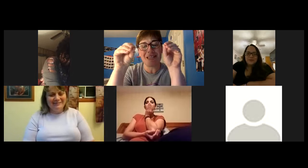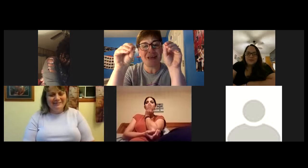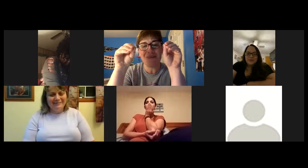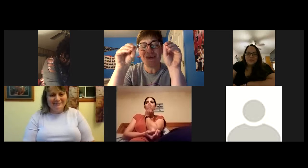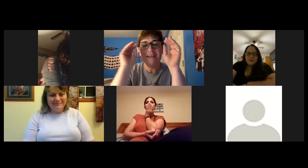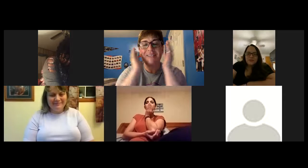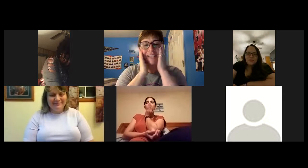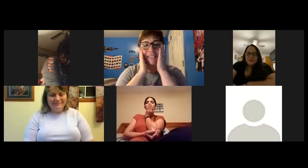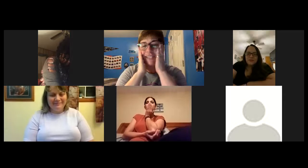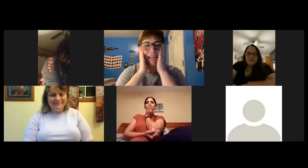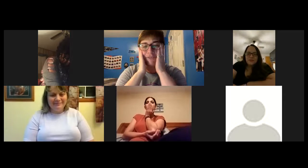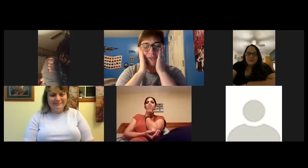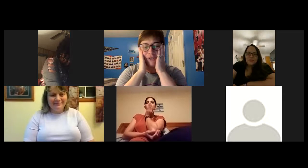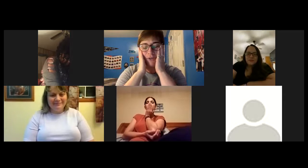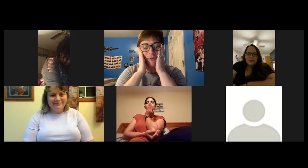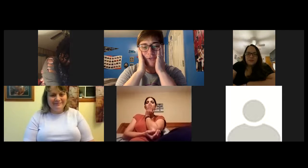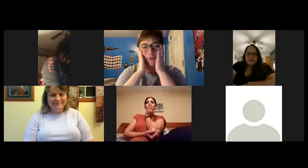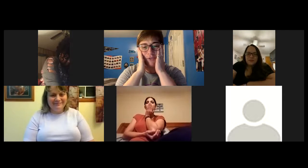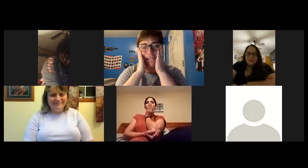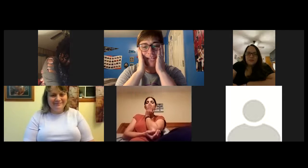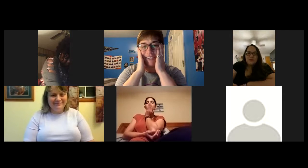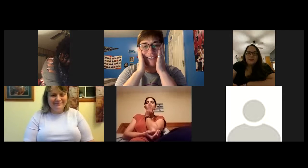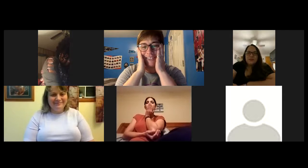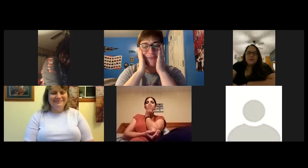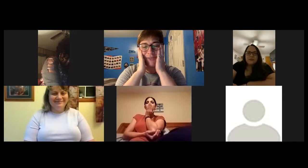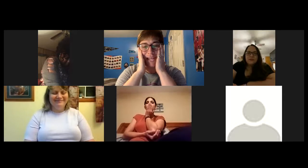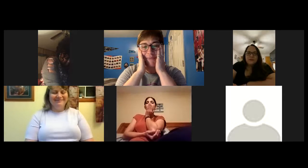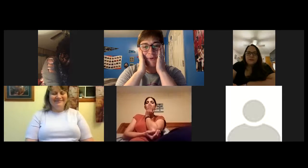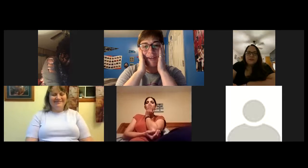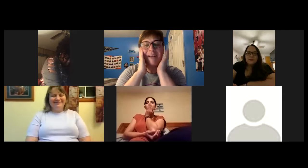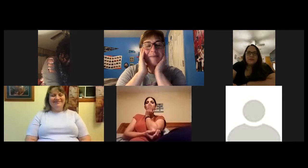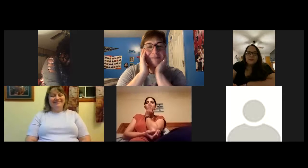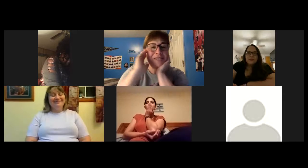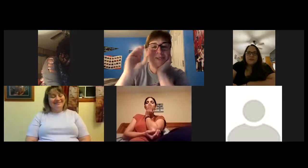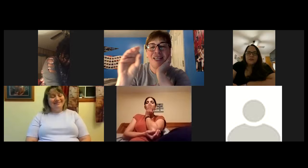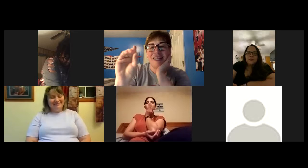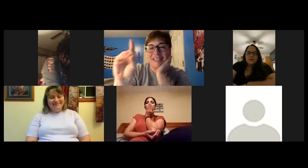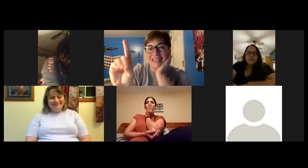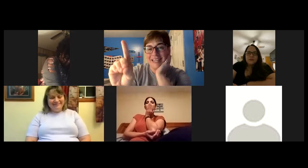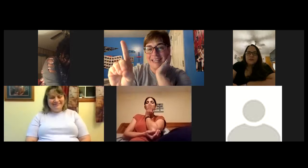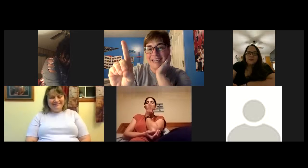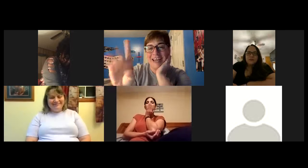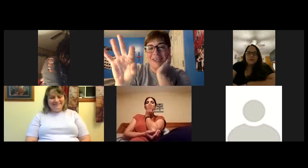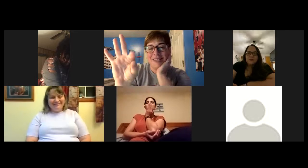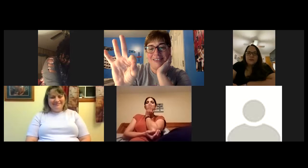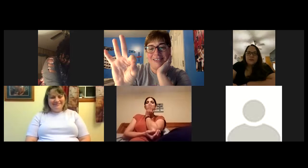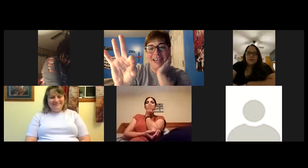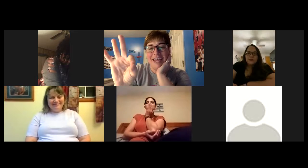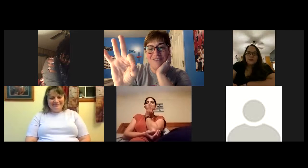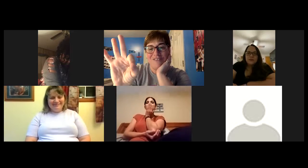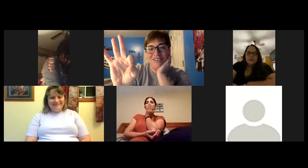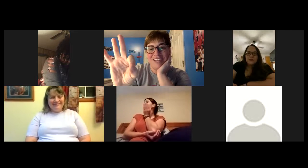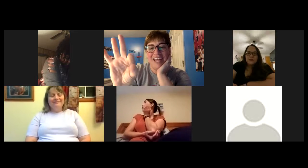them on the same lesson. And I've learned, no, don't do that. Don't do that anymore, because you get the D and you get